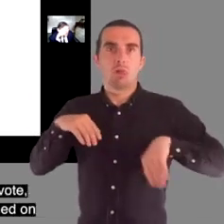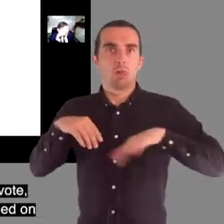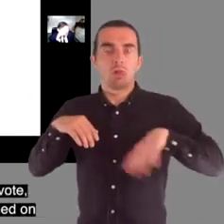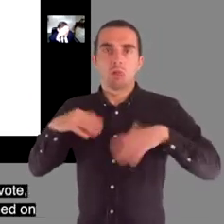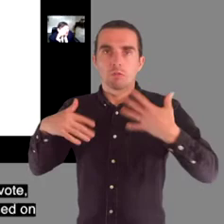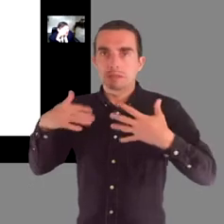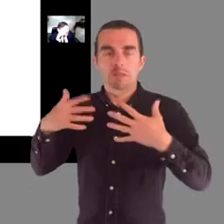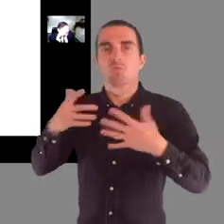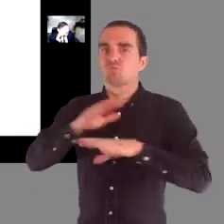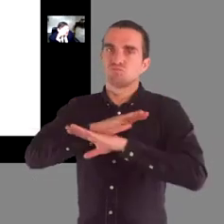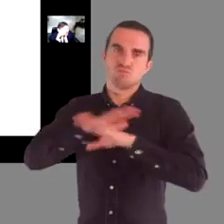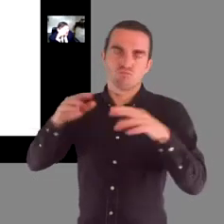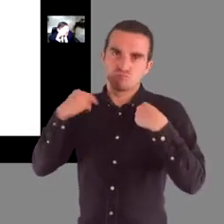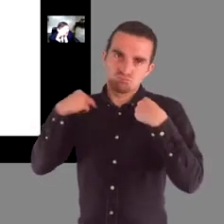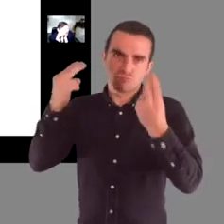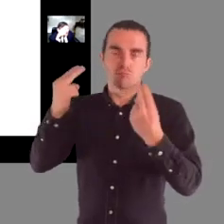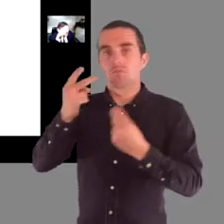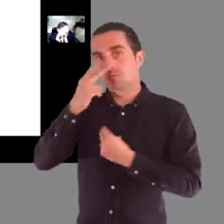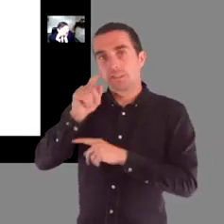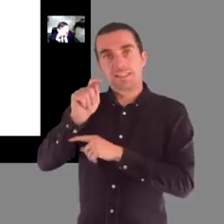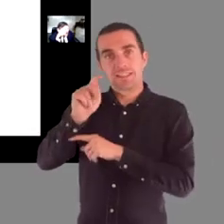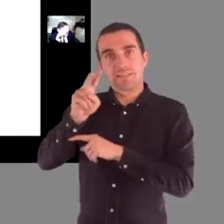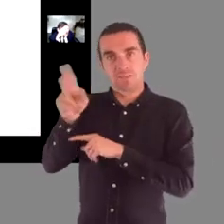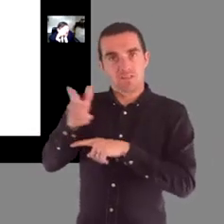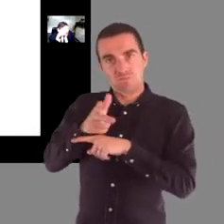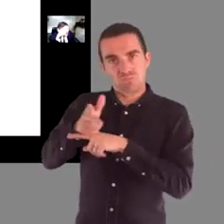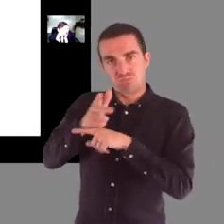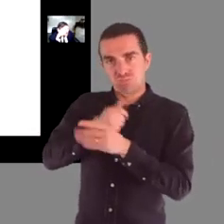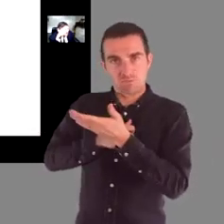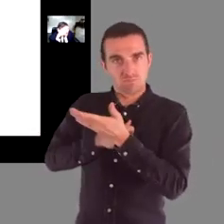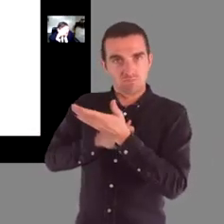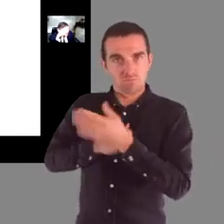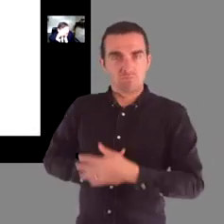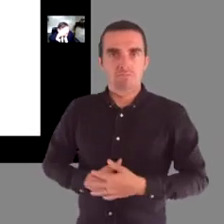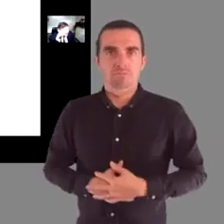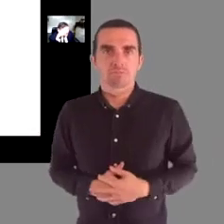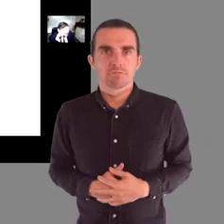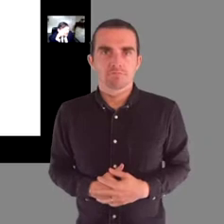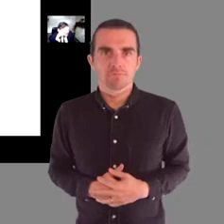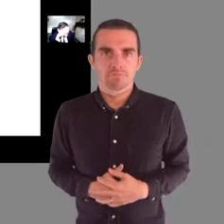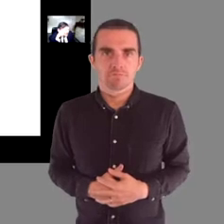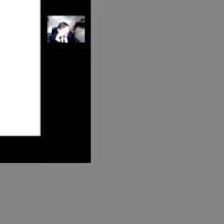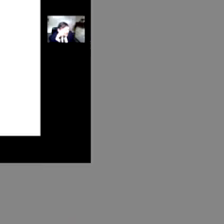which was filmed on television, was what changed this.